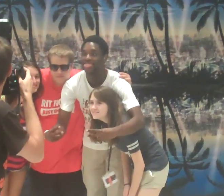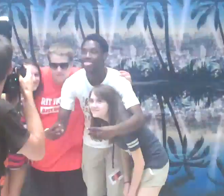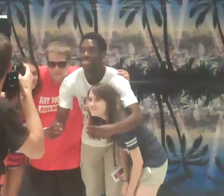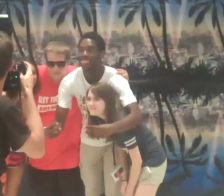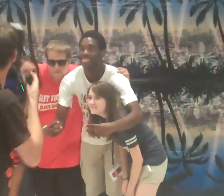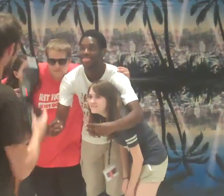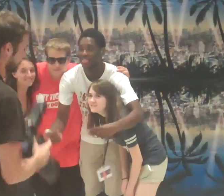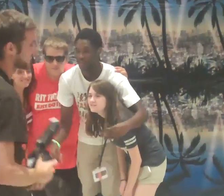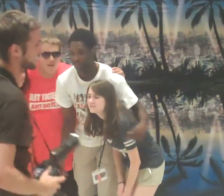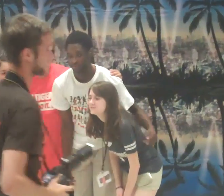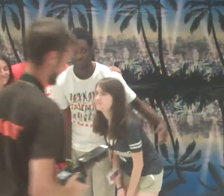smile